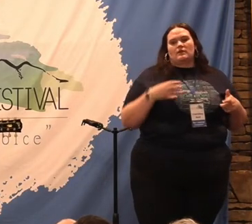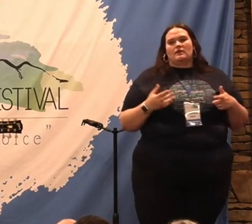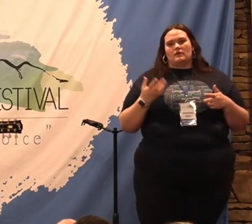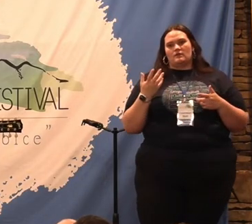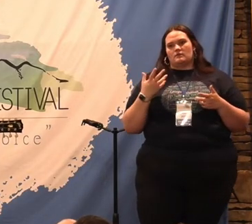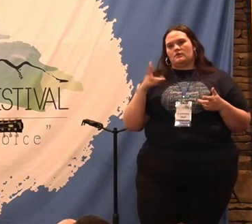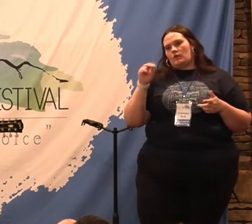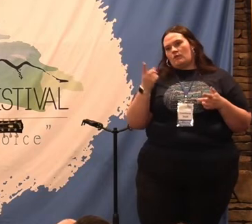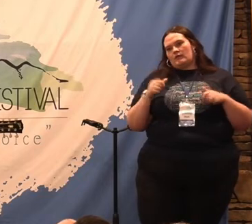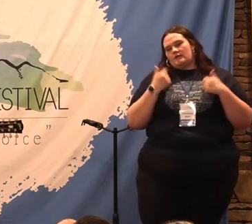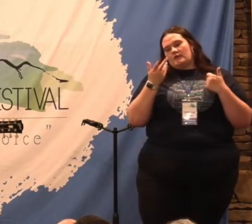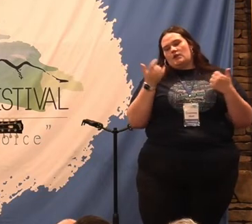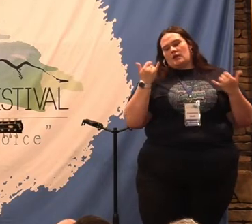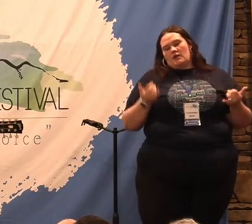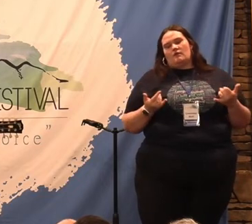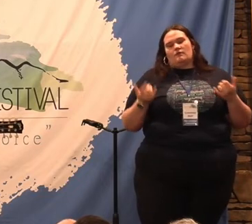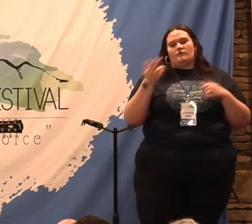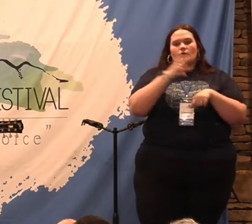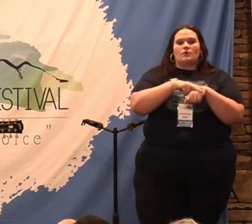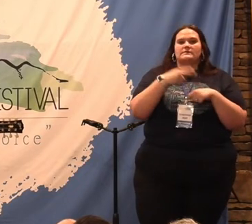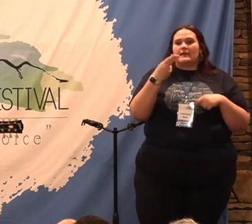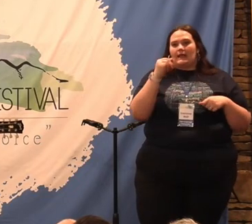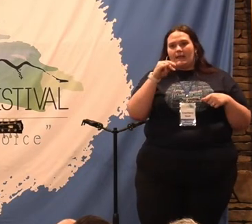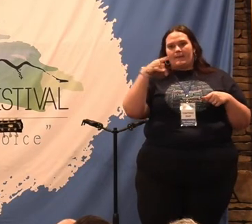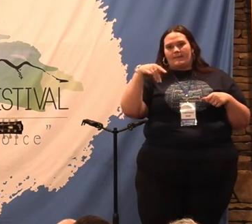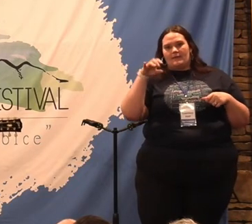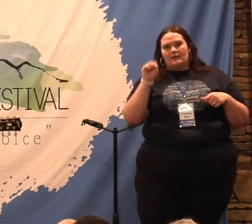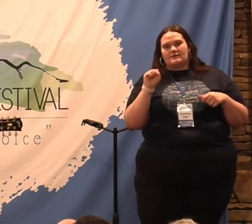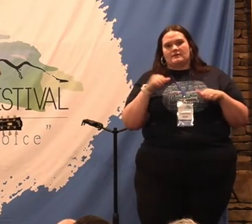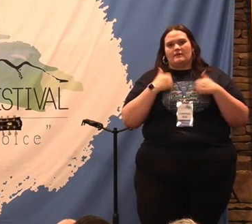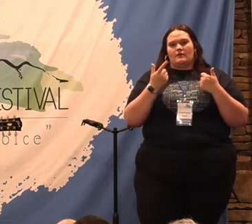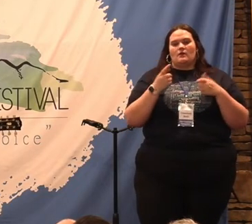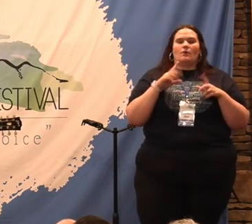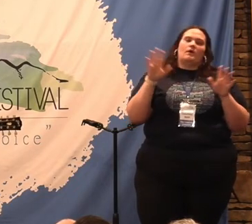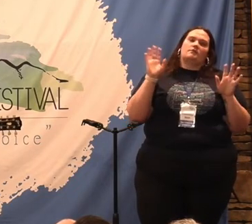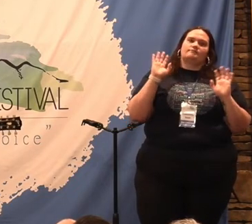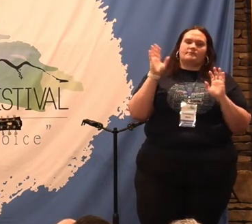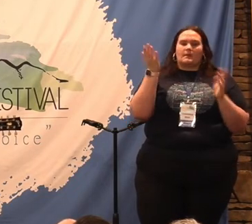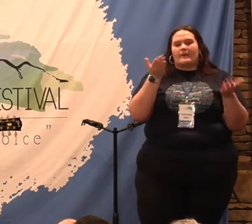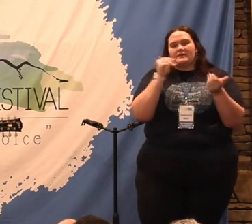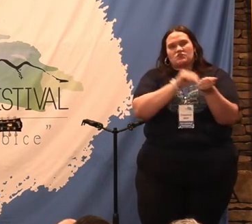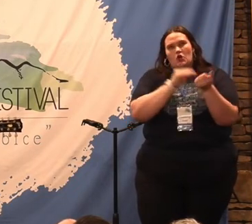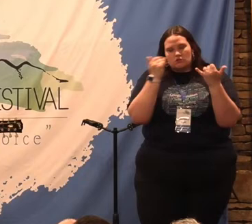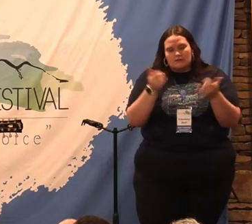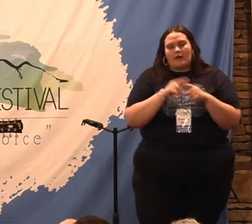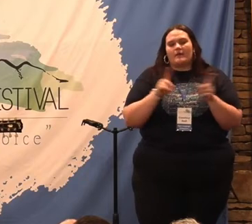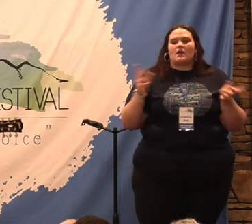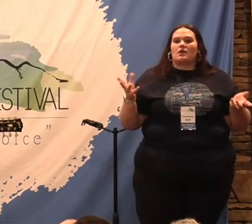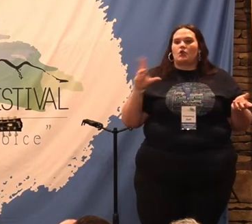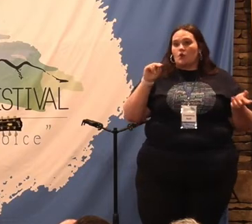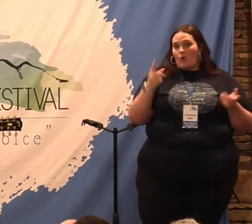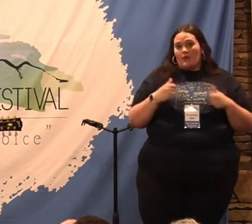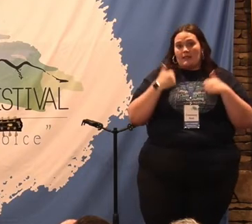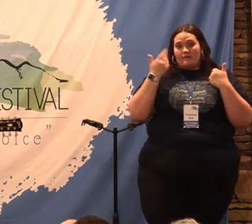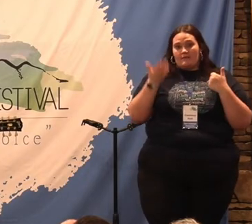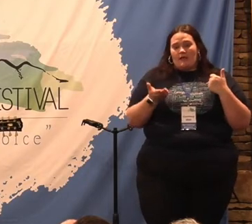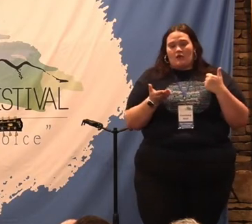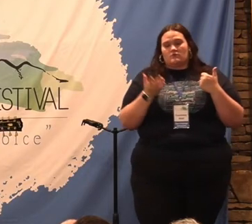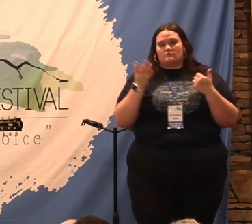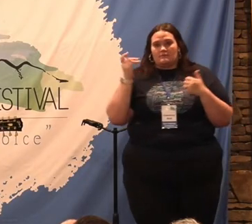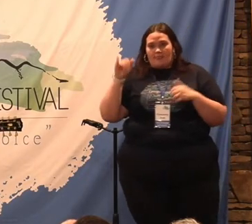in them now. Well, I guess probably people from California that were doctors live in them now. I don't know. But there was nobody living there at that